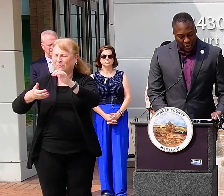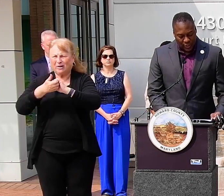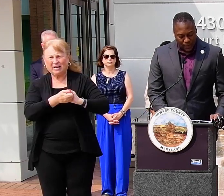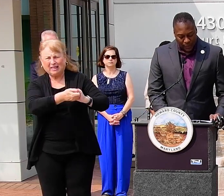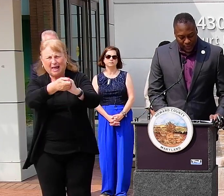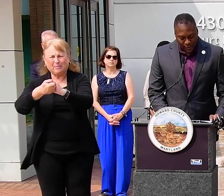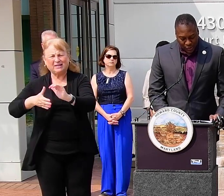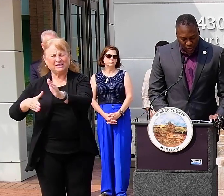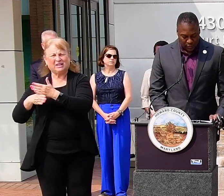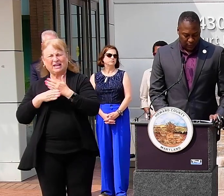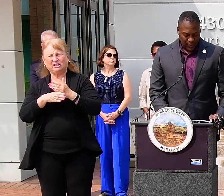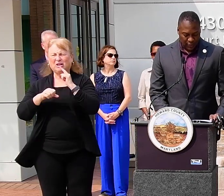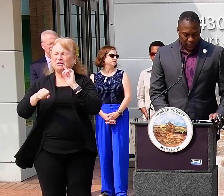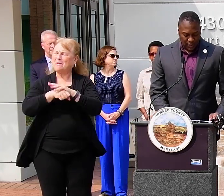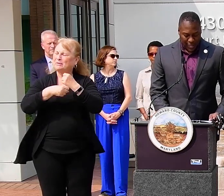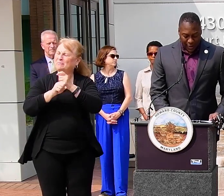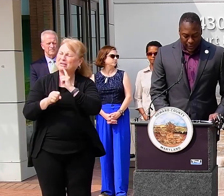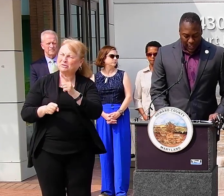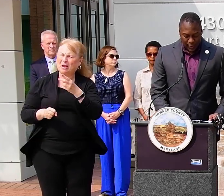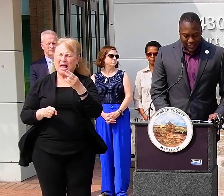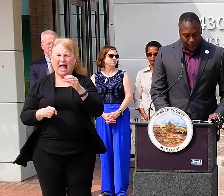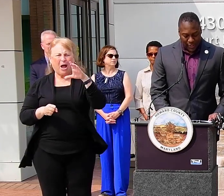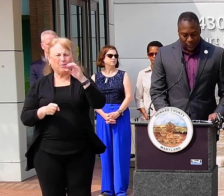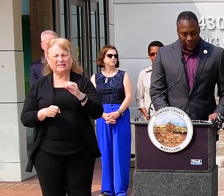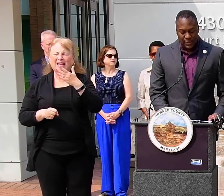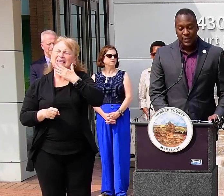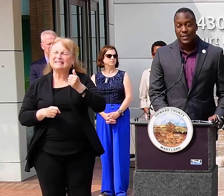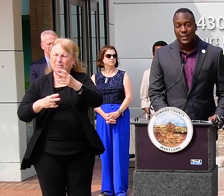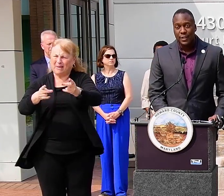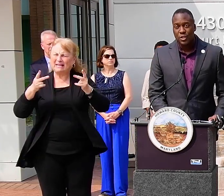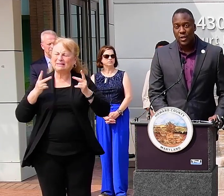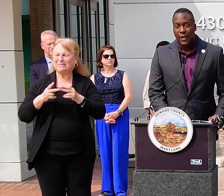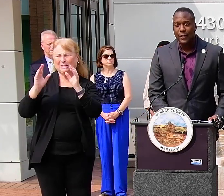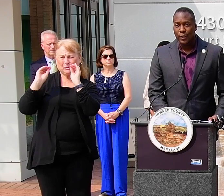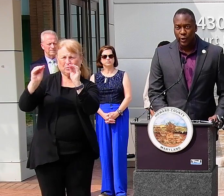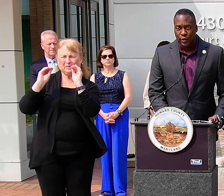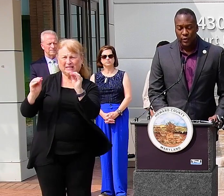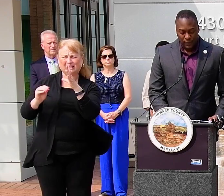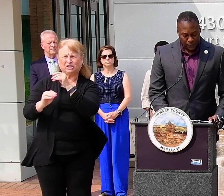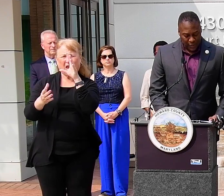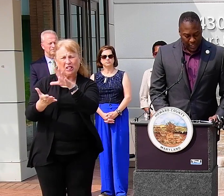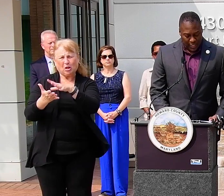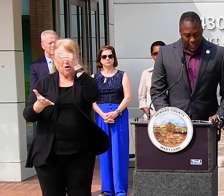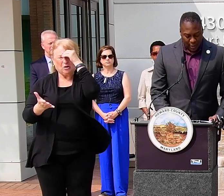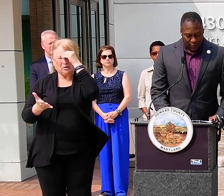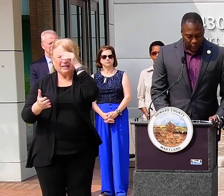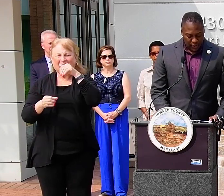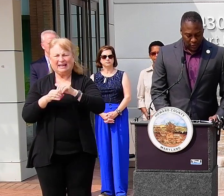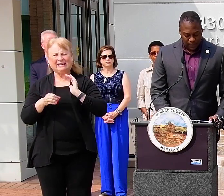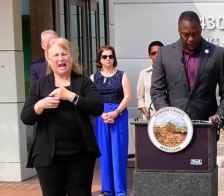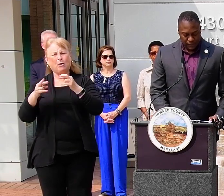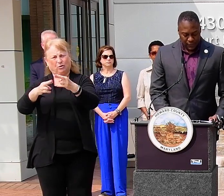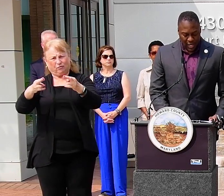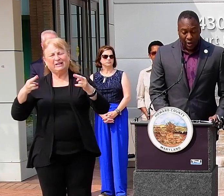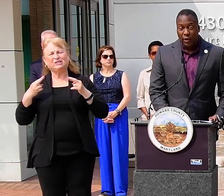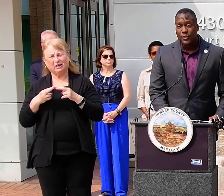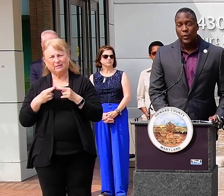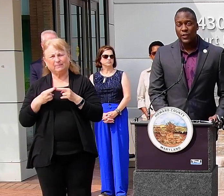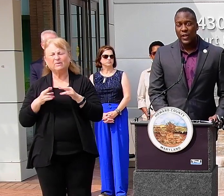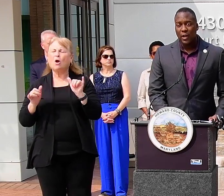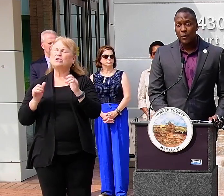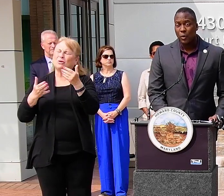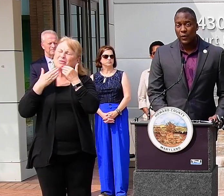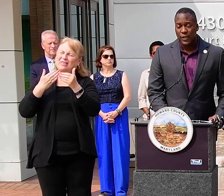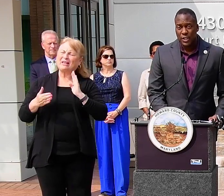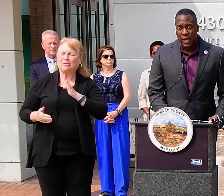collaboration and shared commitment to make certain that Howard County is the best place to teach and learn in our region. I also